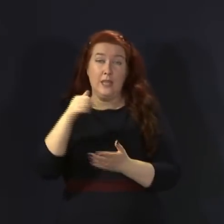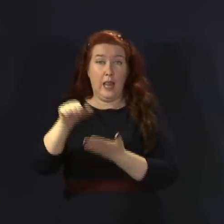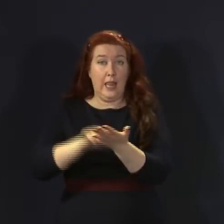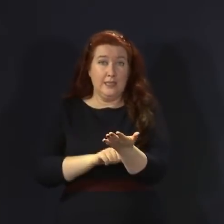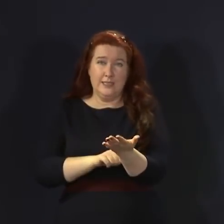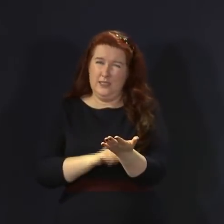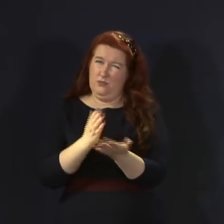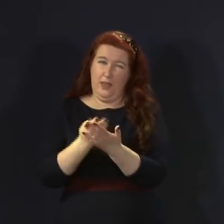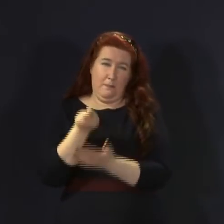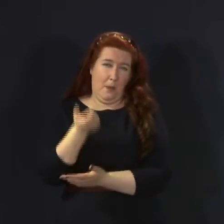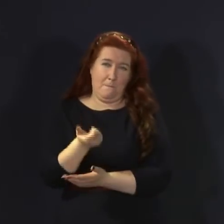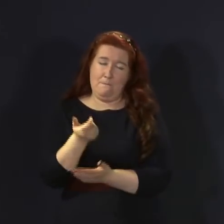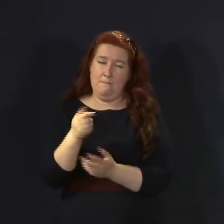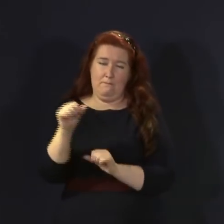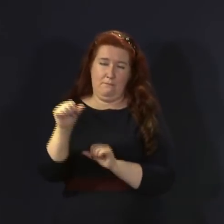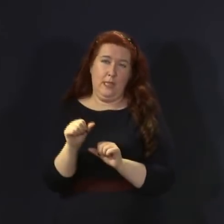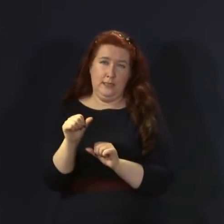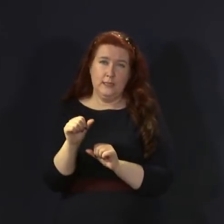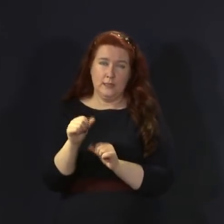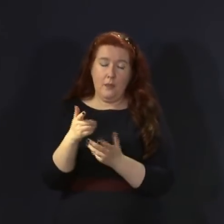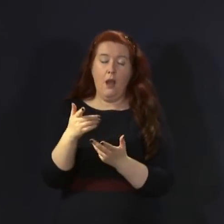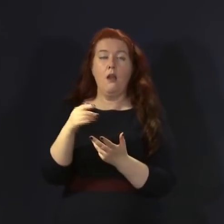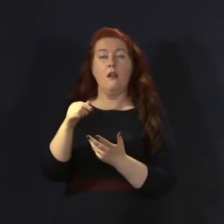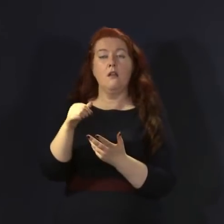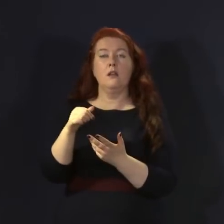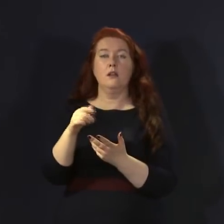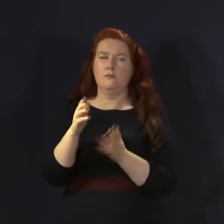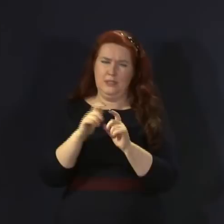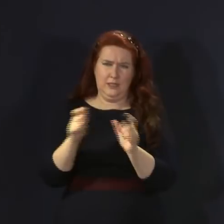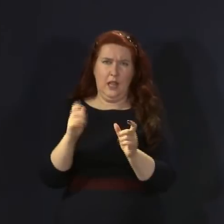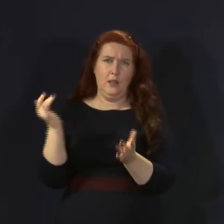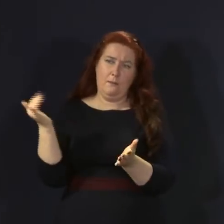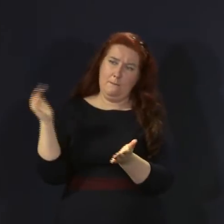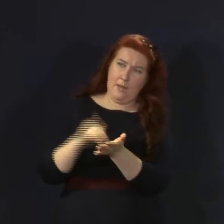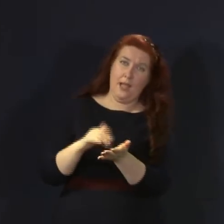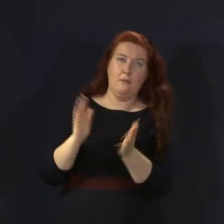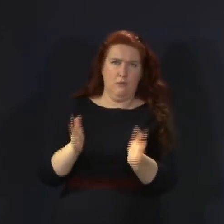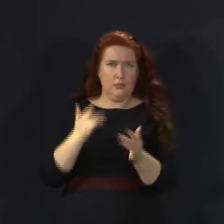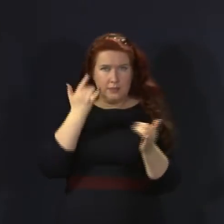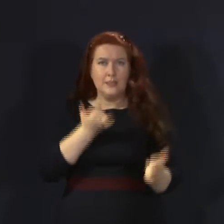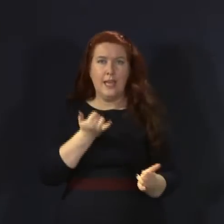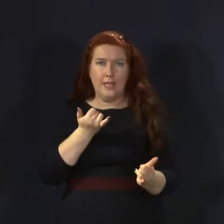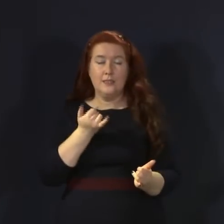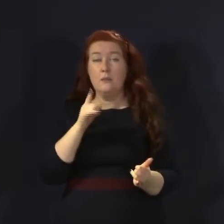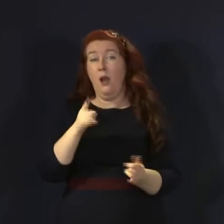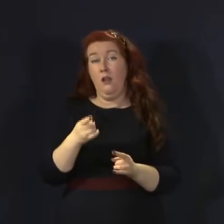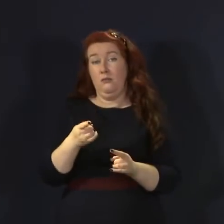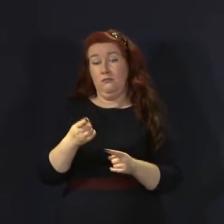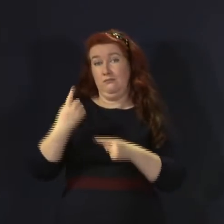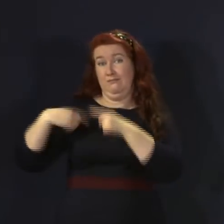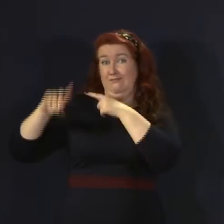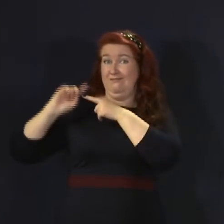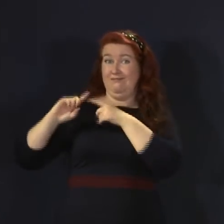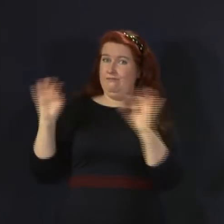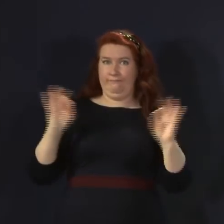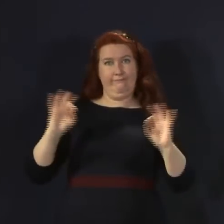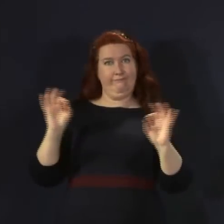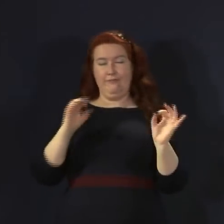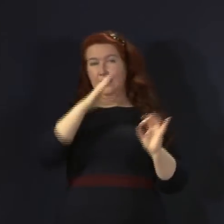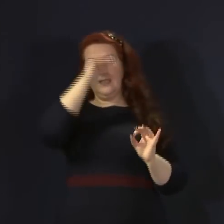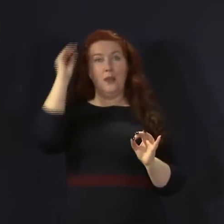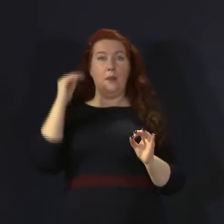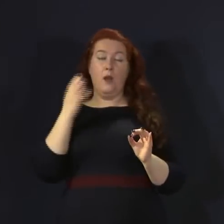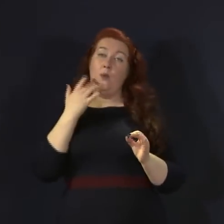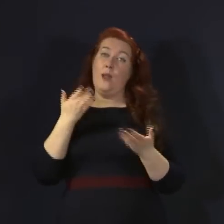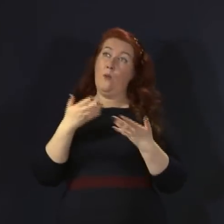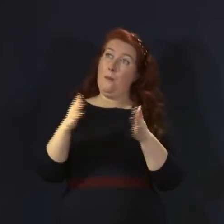are a very small list of countries, that still requires PCR testing. And these are mitigations that we didn't have in place last summer as we started